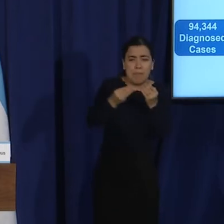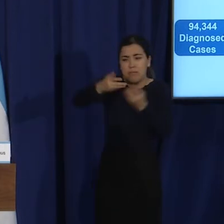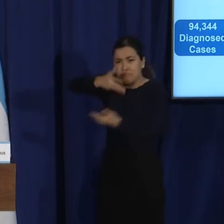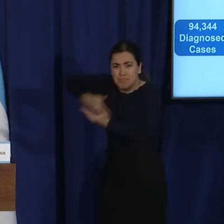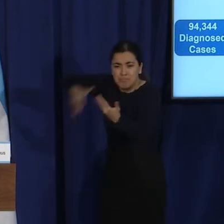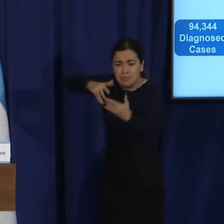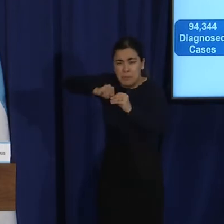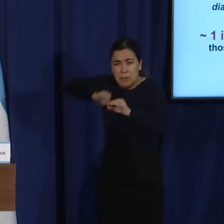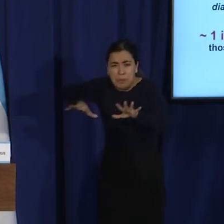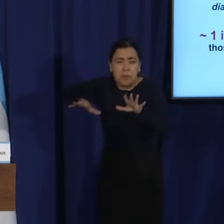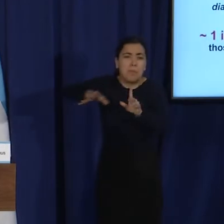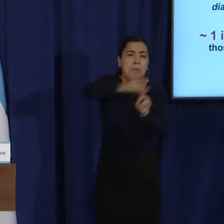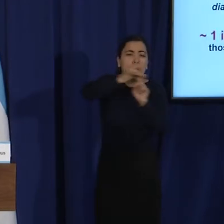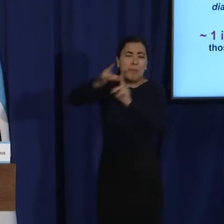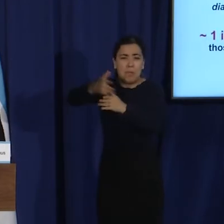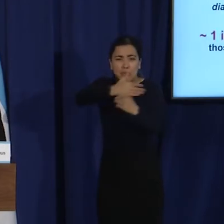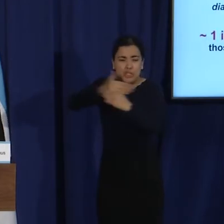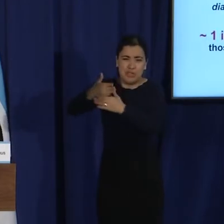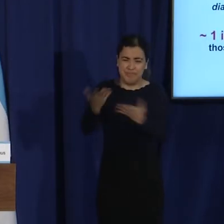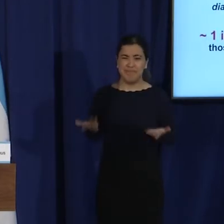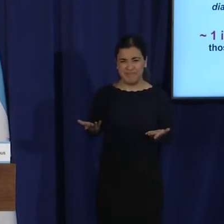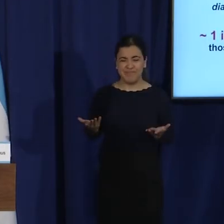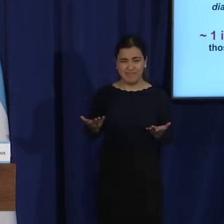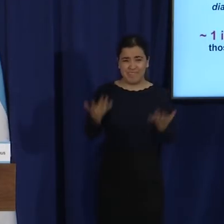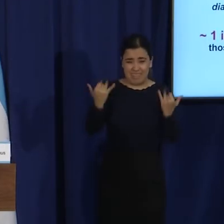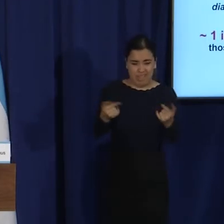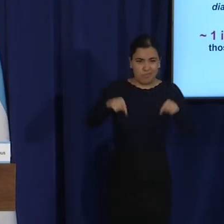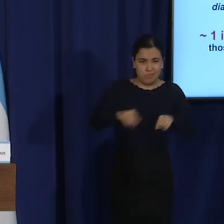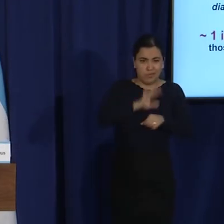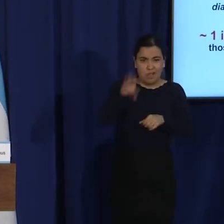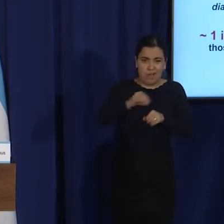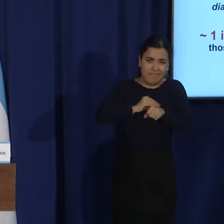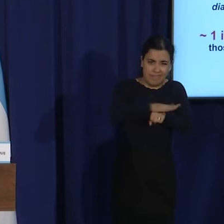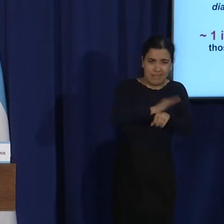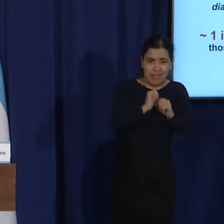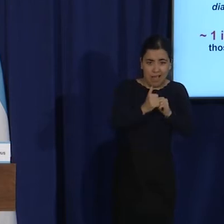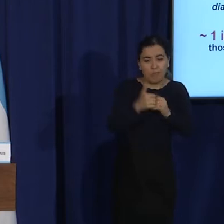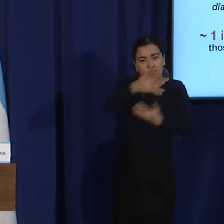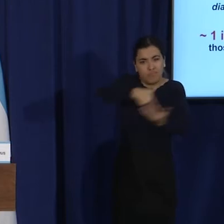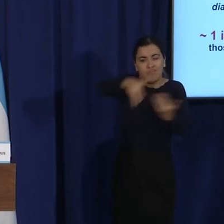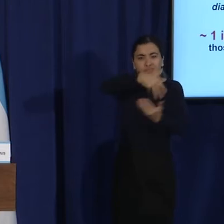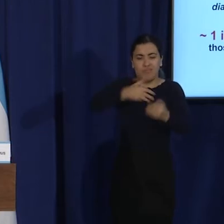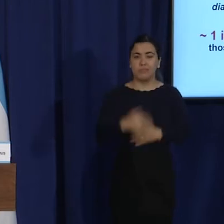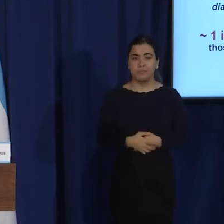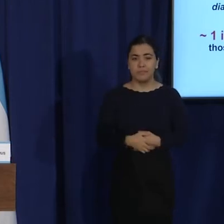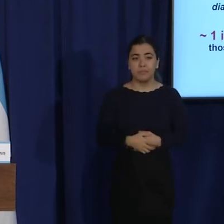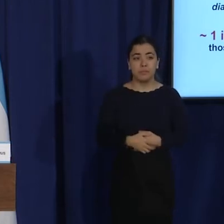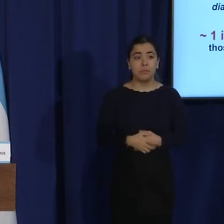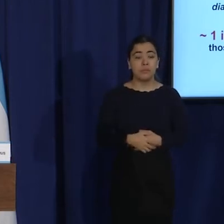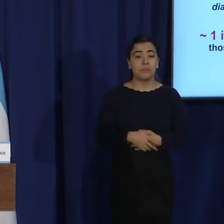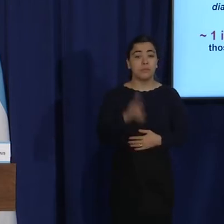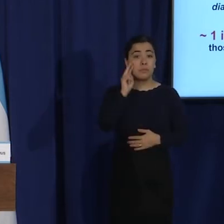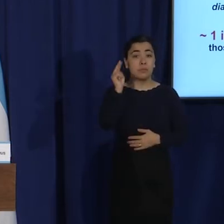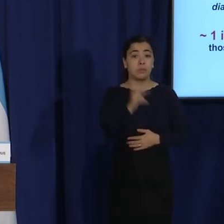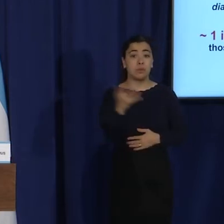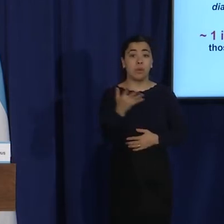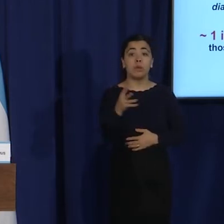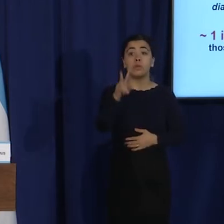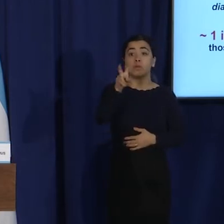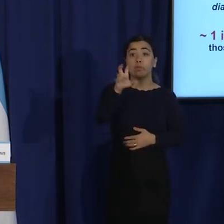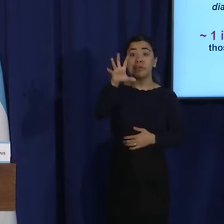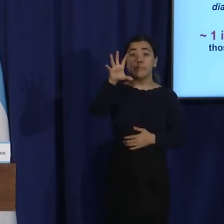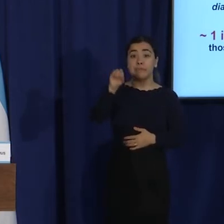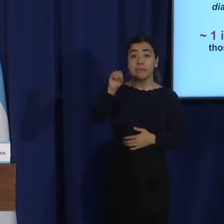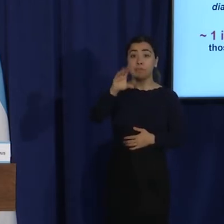being driven in Chicago. One other way of looking at these numbers is that 1 in 250